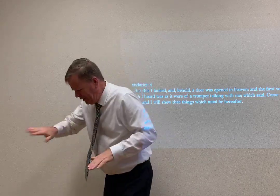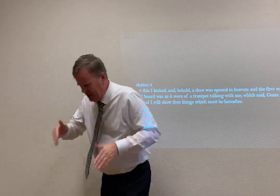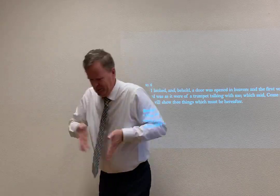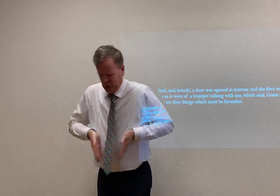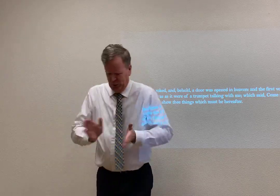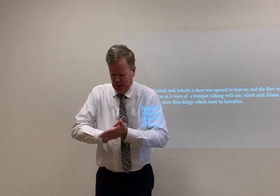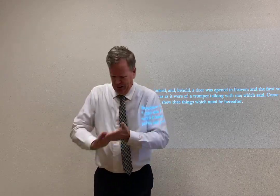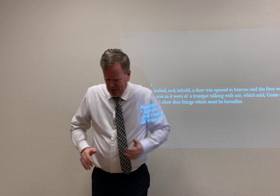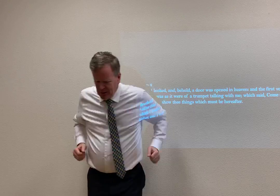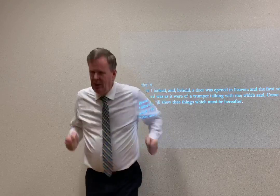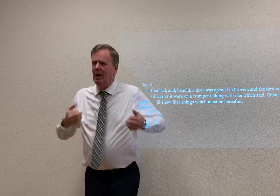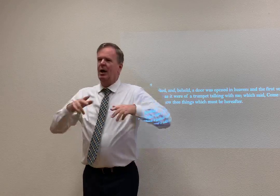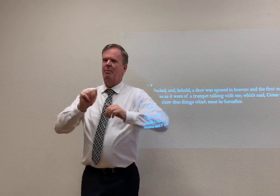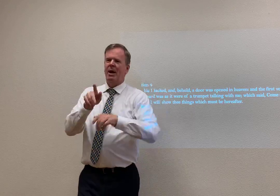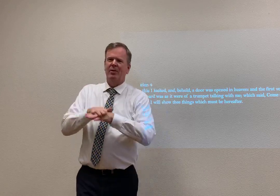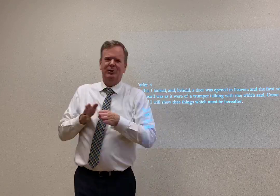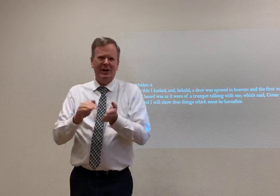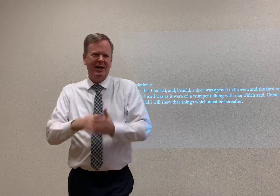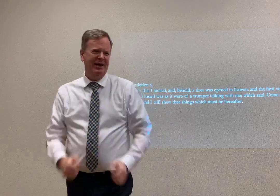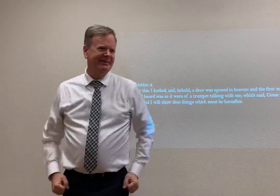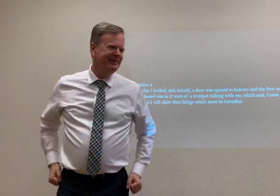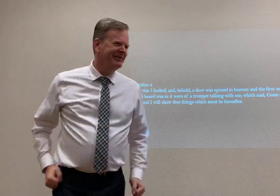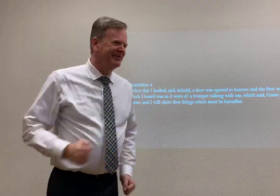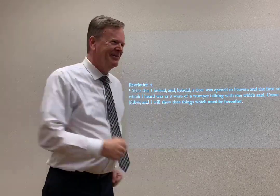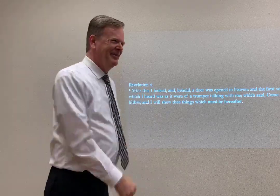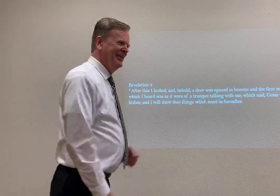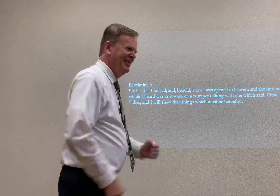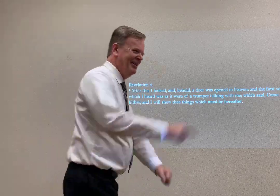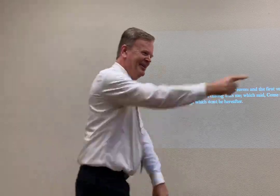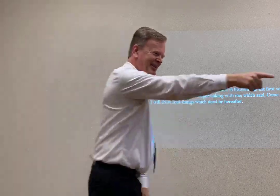I'm way off on the rabbit trails. I need to come back and clean my shoes and get back on the street here.